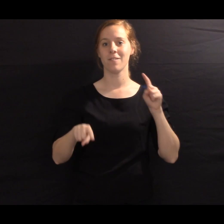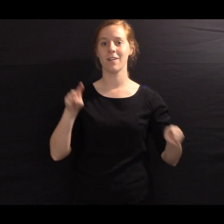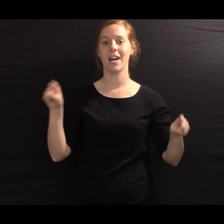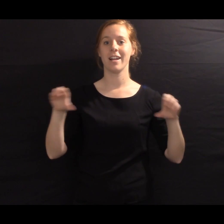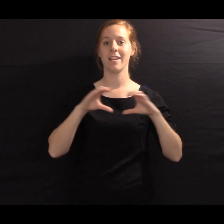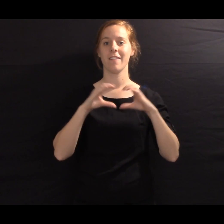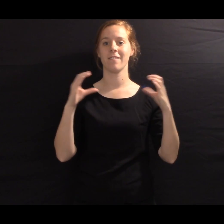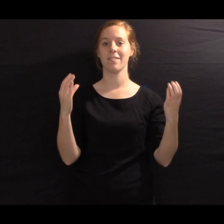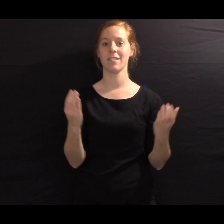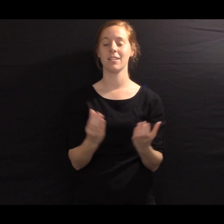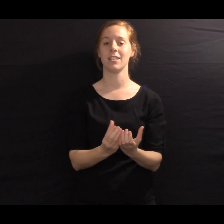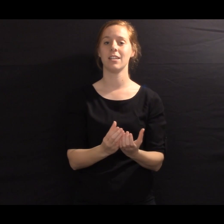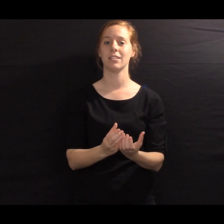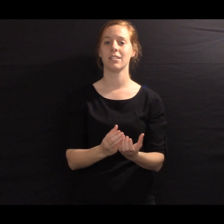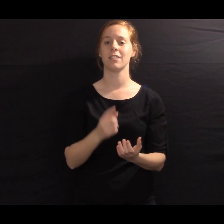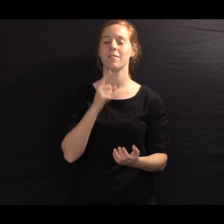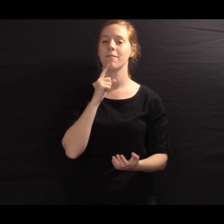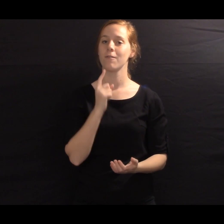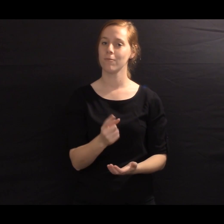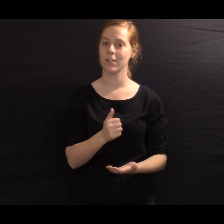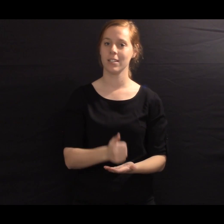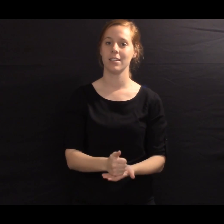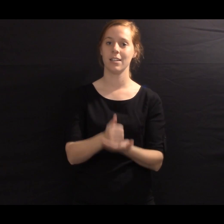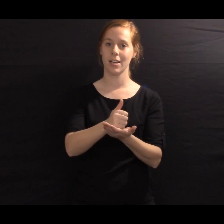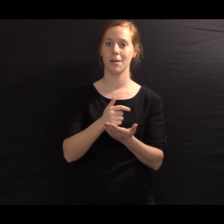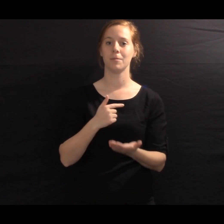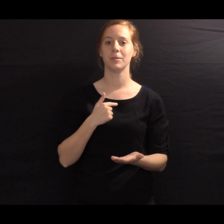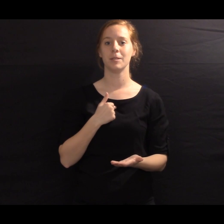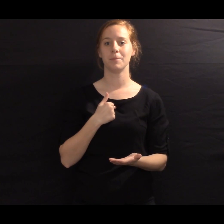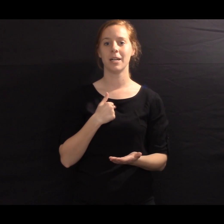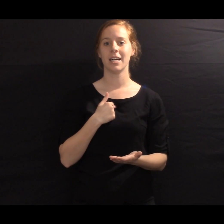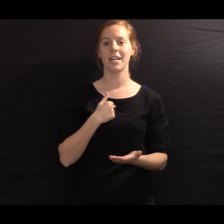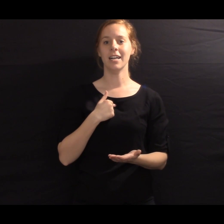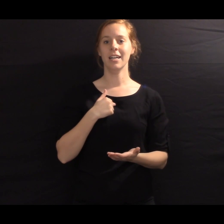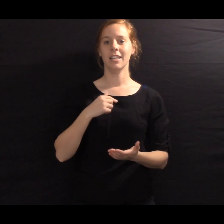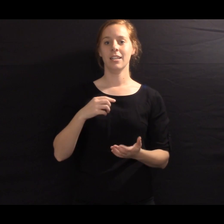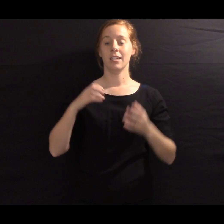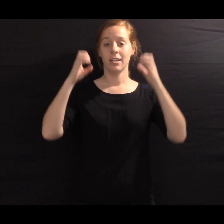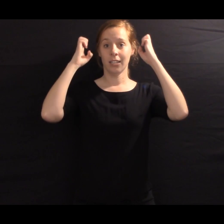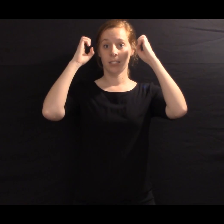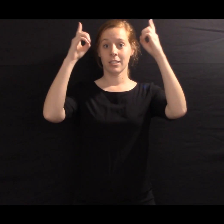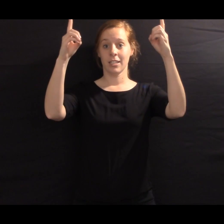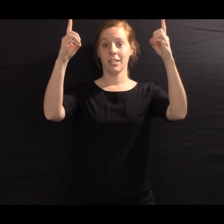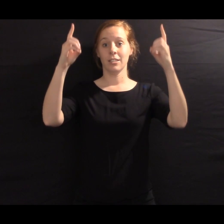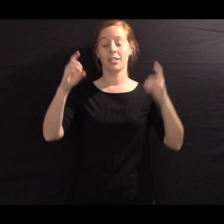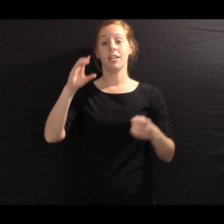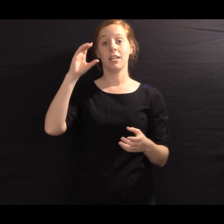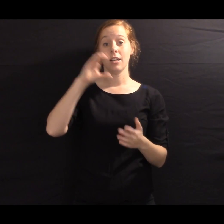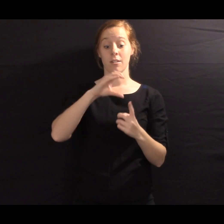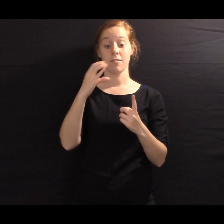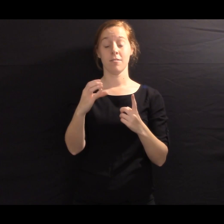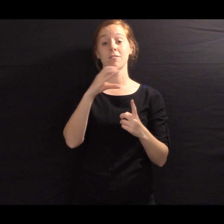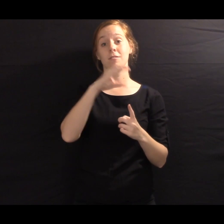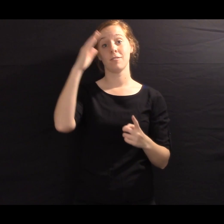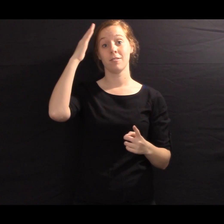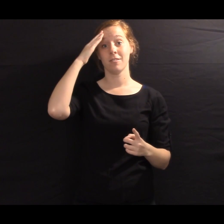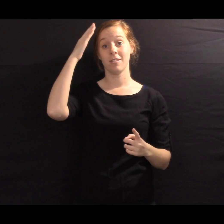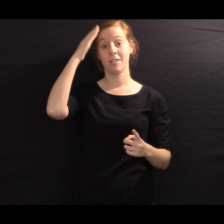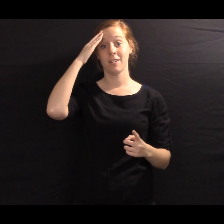I have taken a variety of classes that have really helped my education and cultural